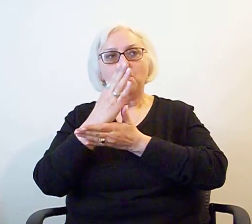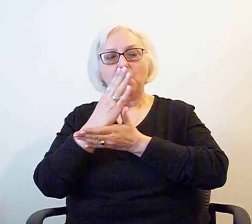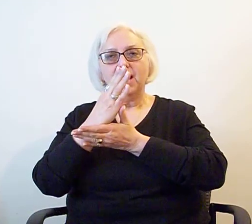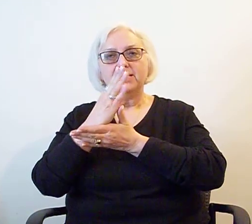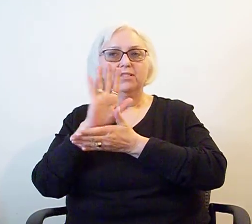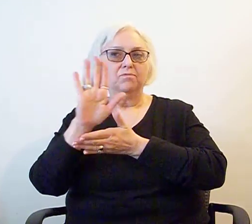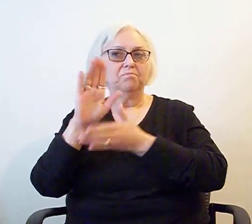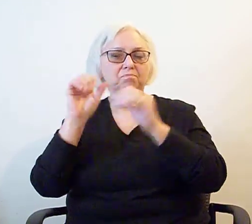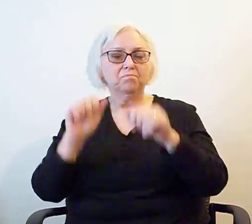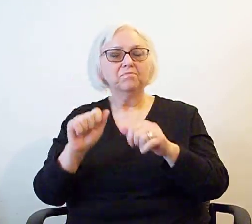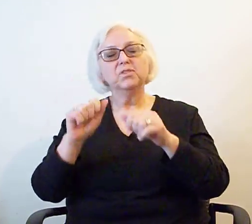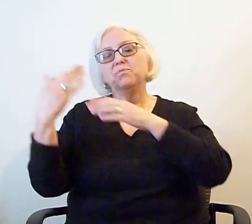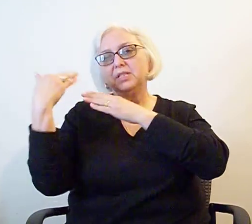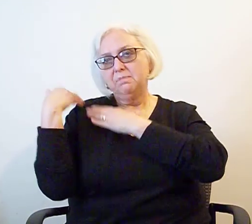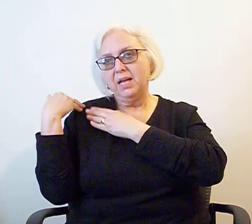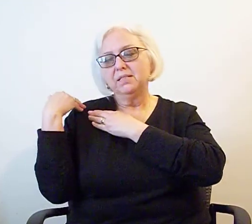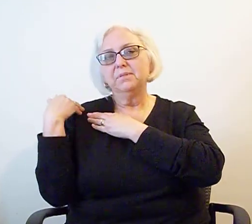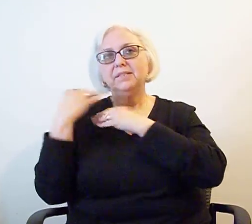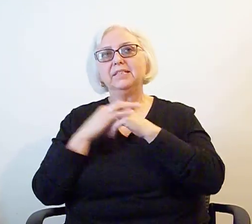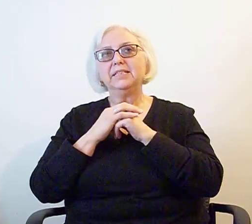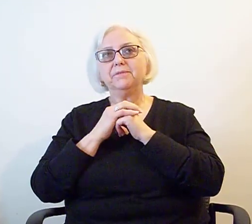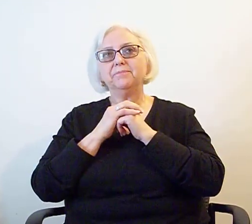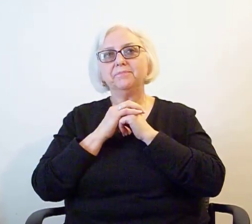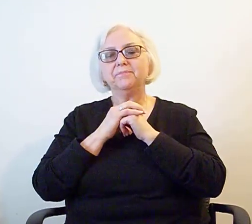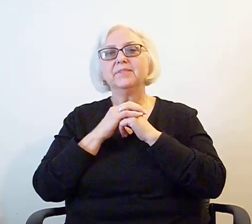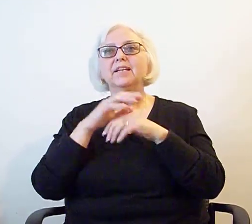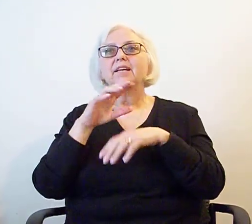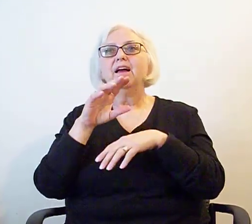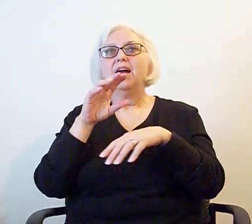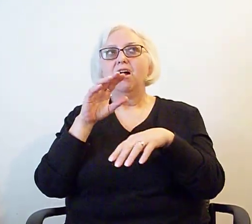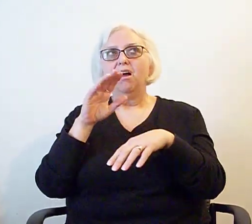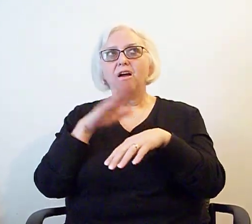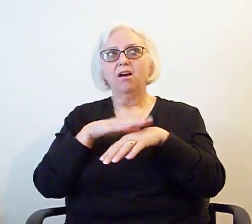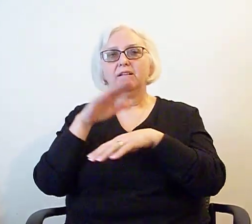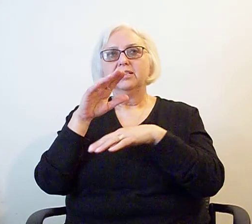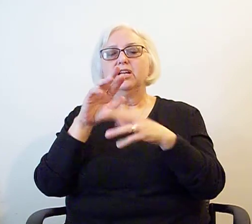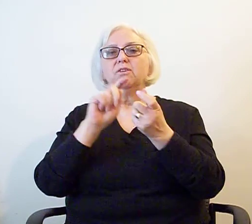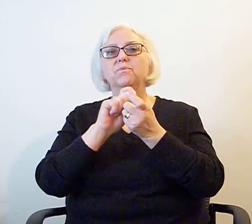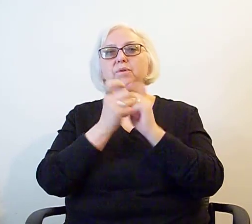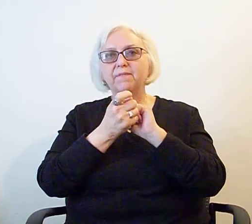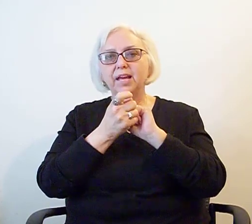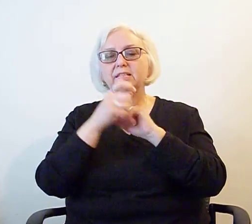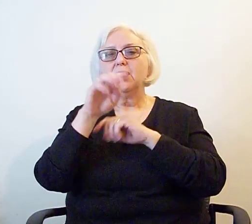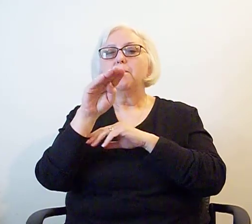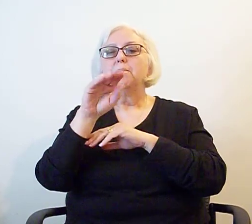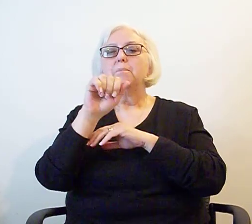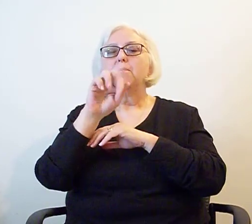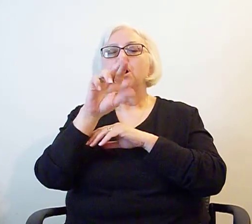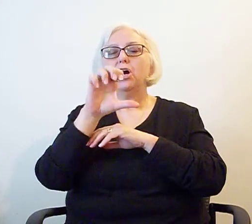dated and revised March 2017.